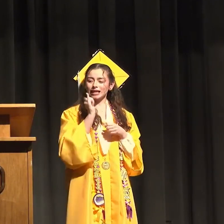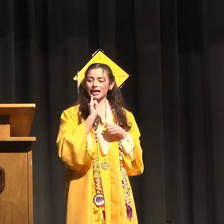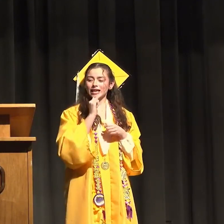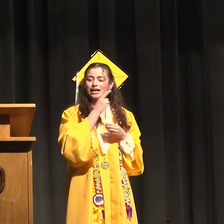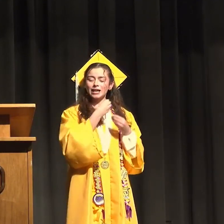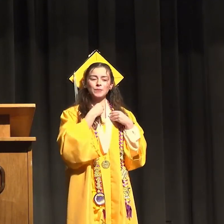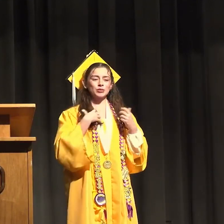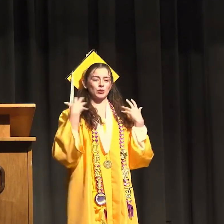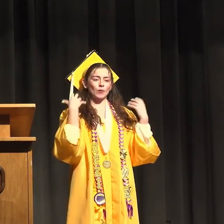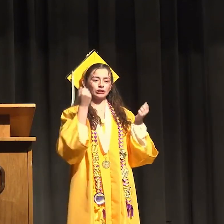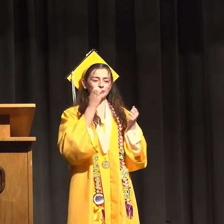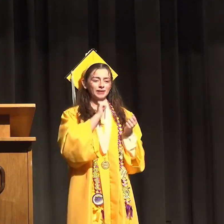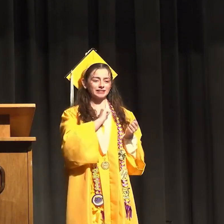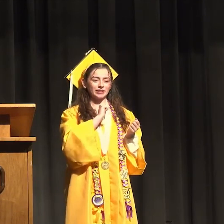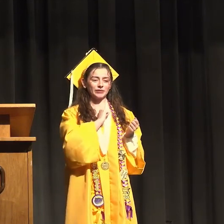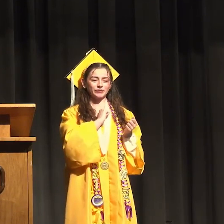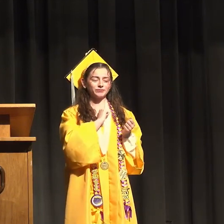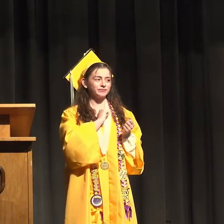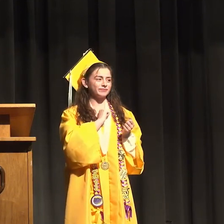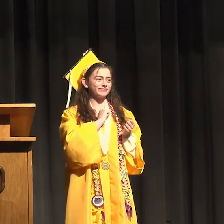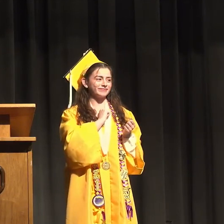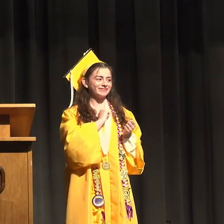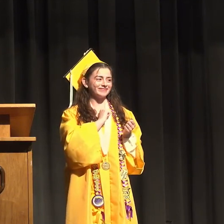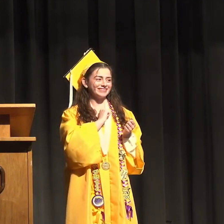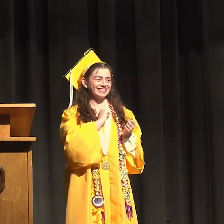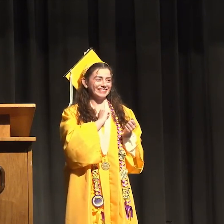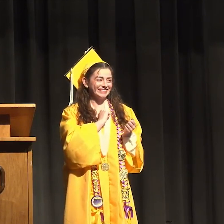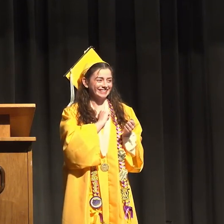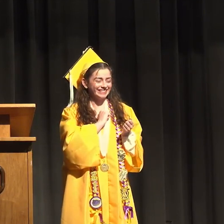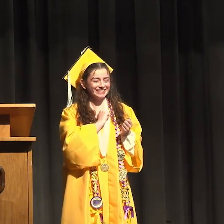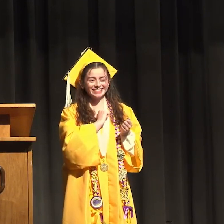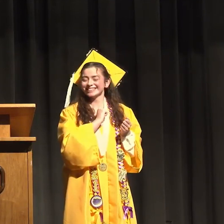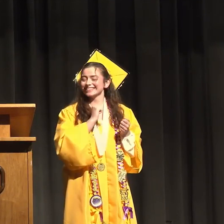me what unconditional love looks like and gave me the courage to be myself.